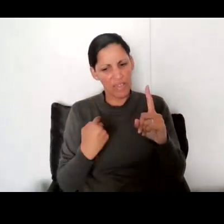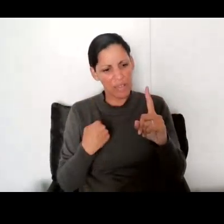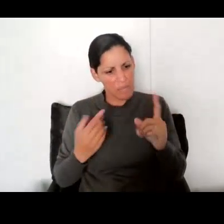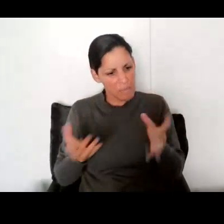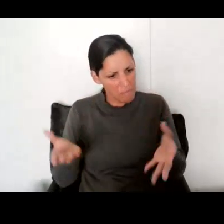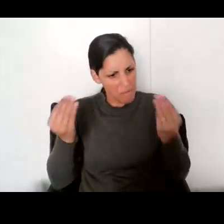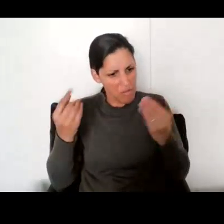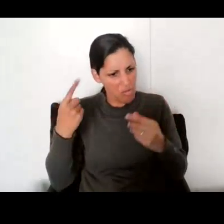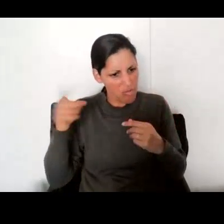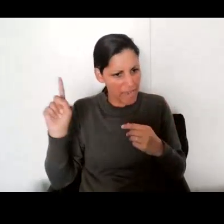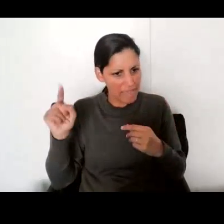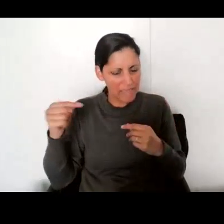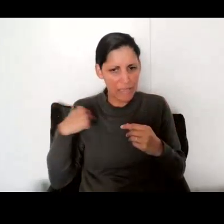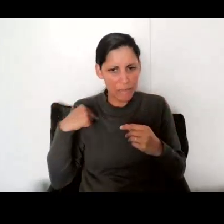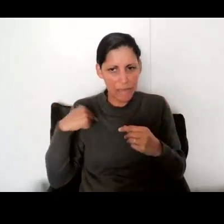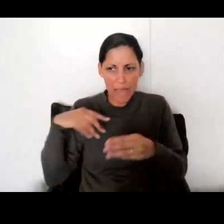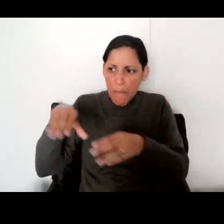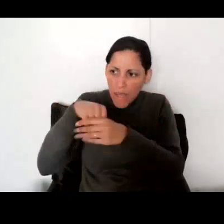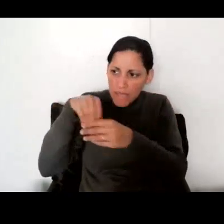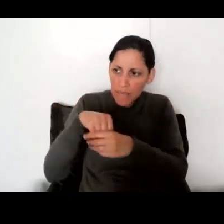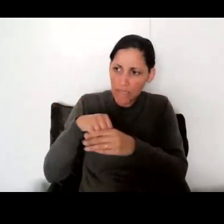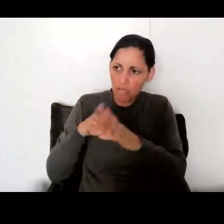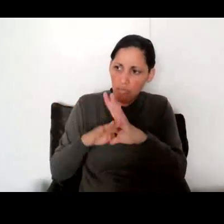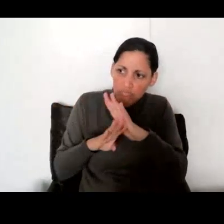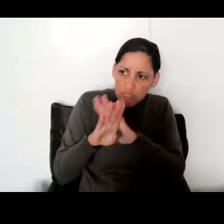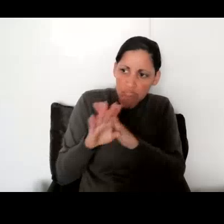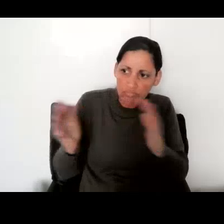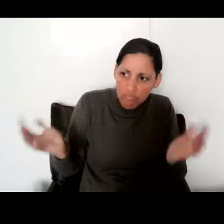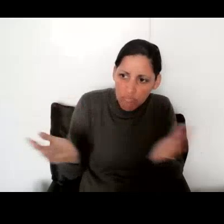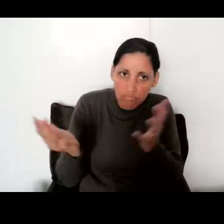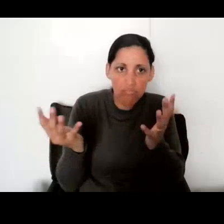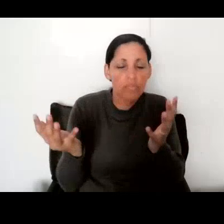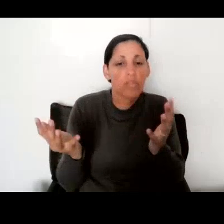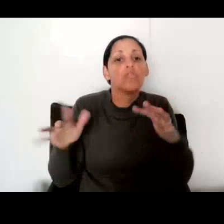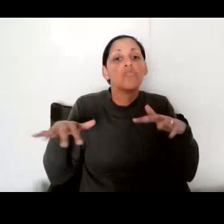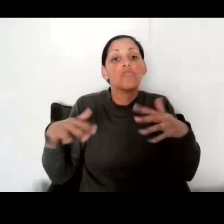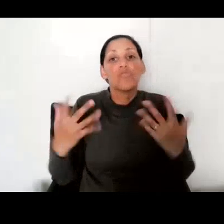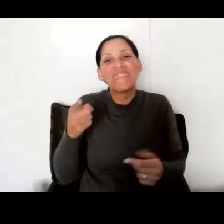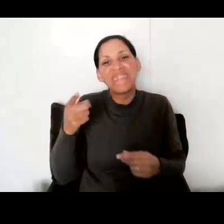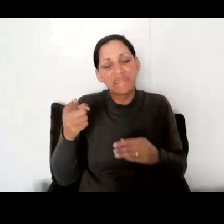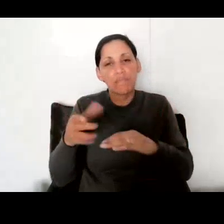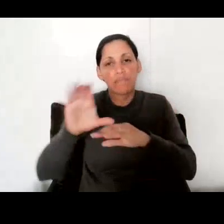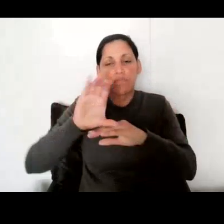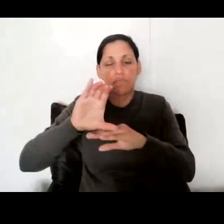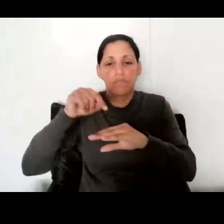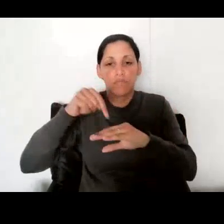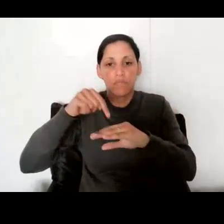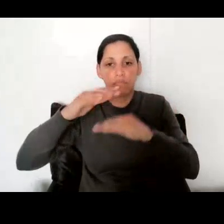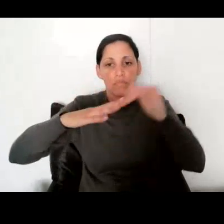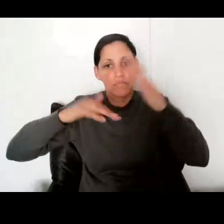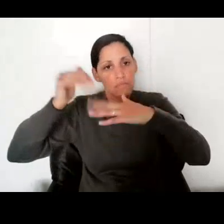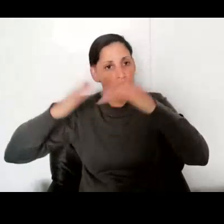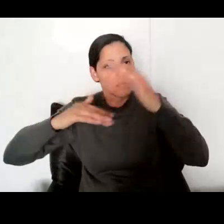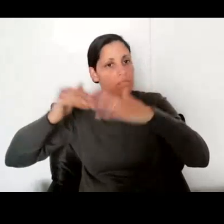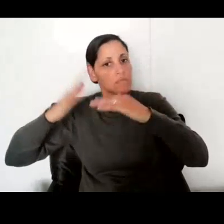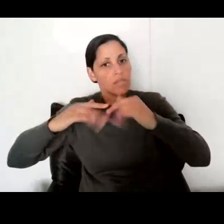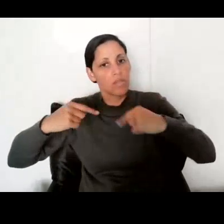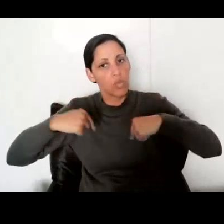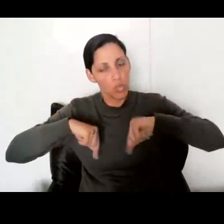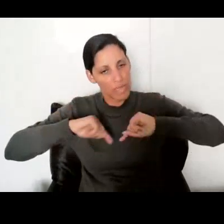it's did I increase the participation. So it builds on the tension that we have been